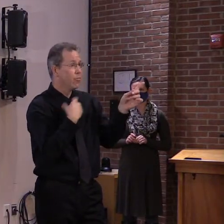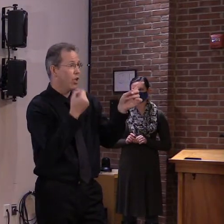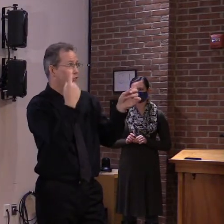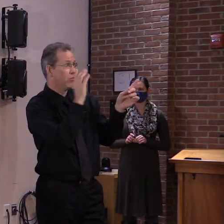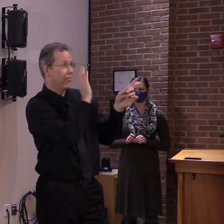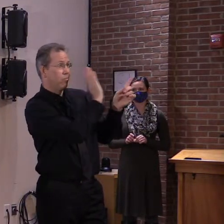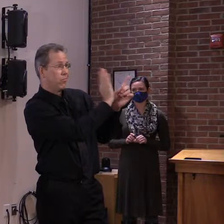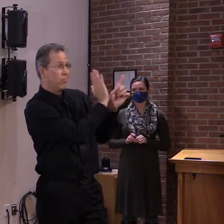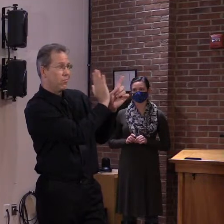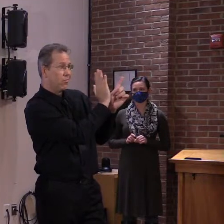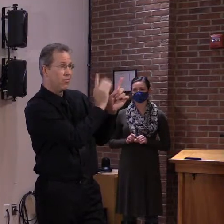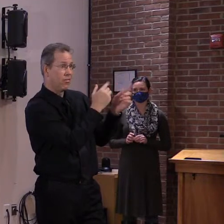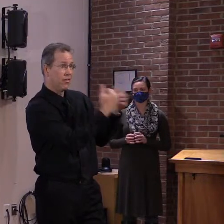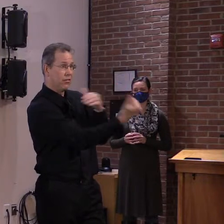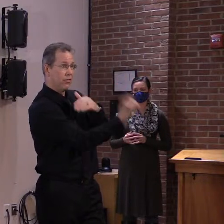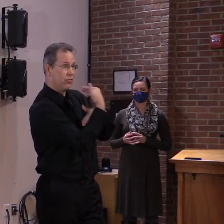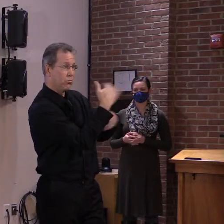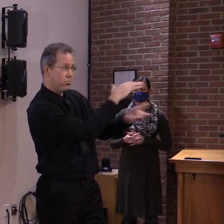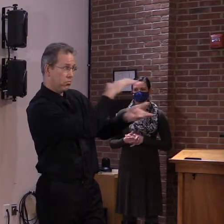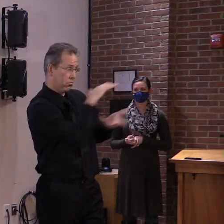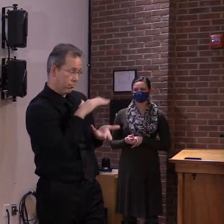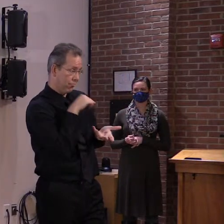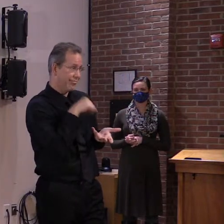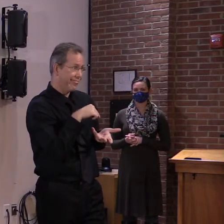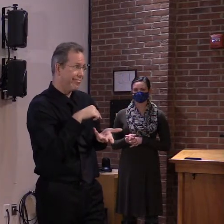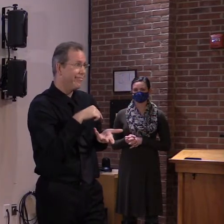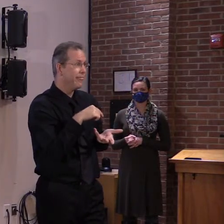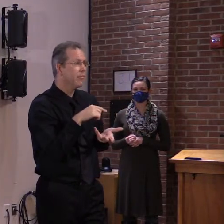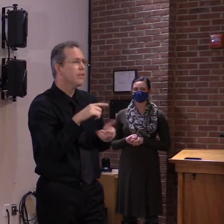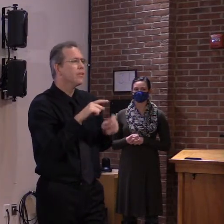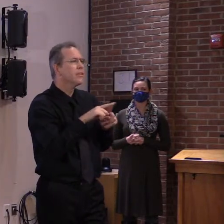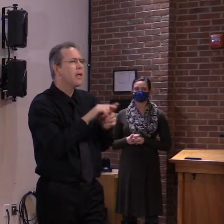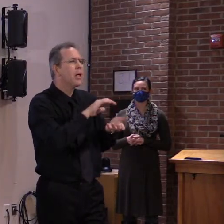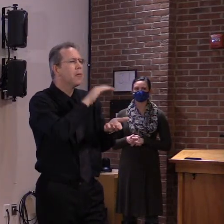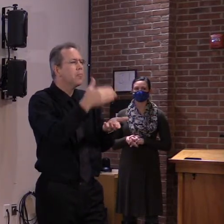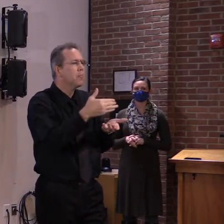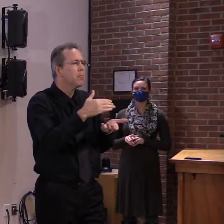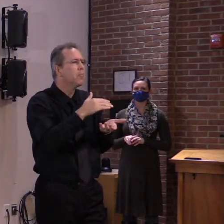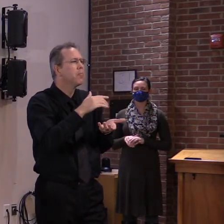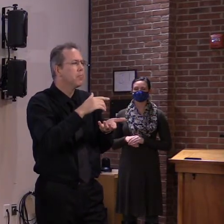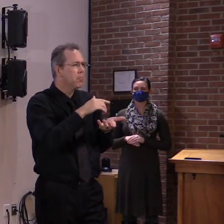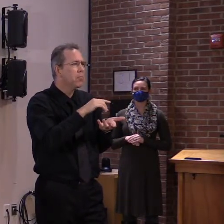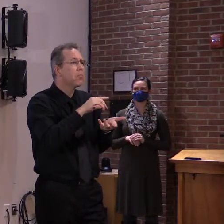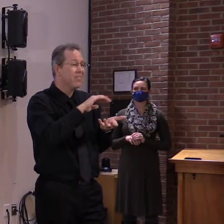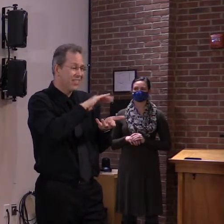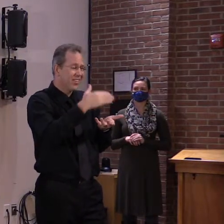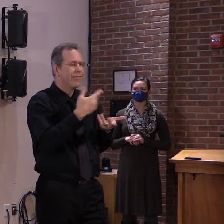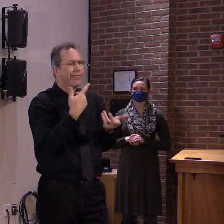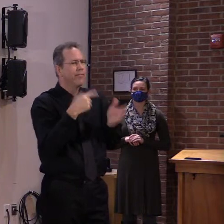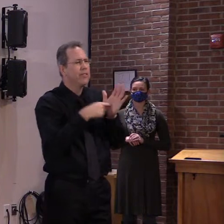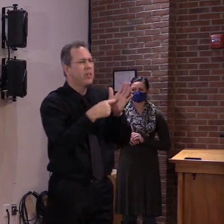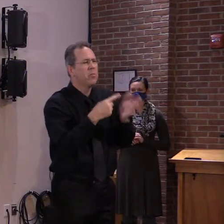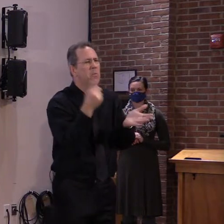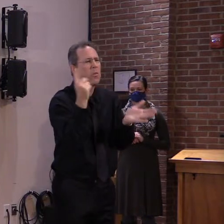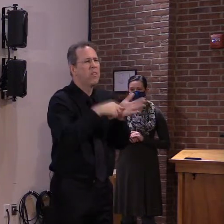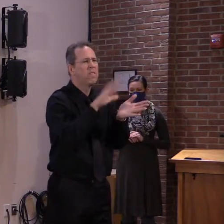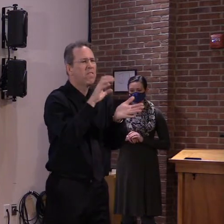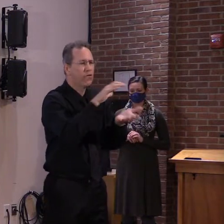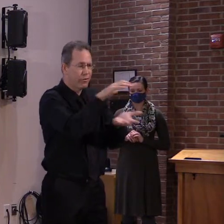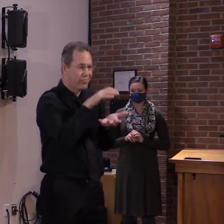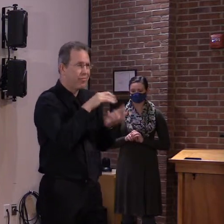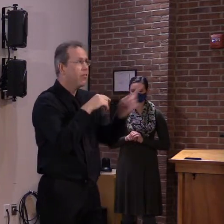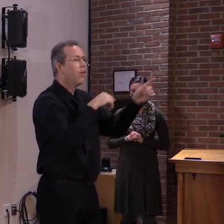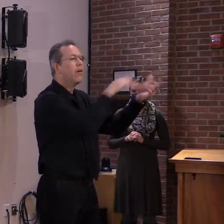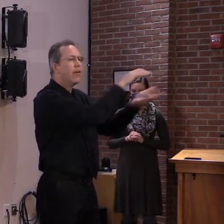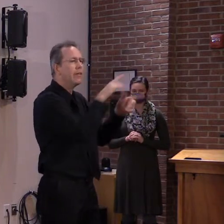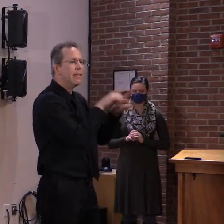is probably a week to 2 weeks behind, so that lag time, which is not very long. I mean, this is still a very